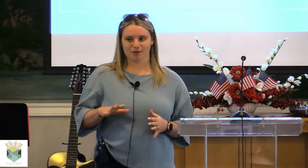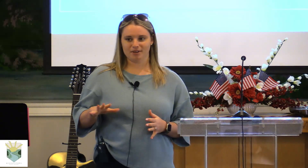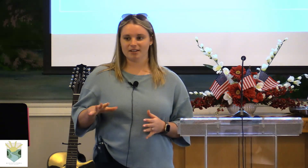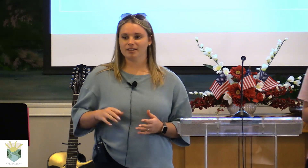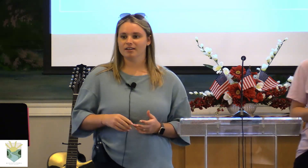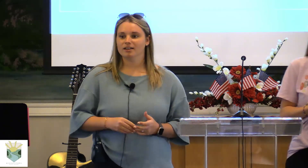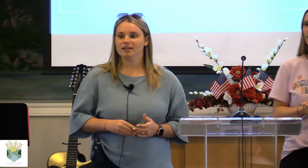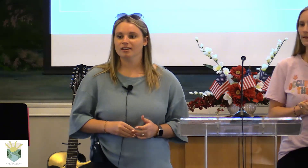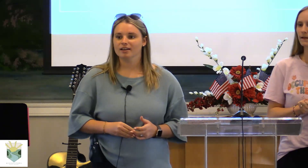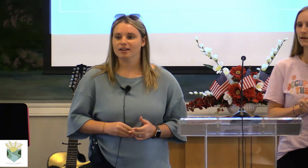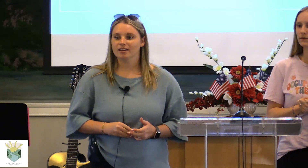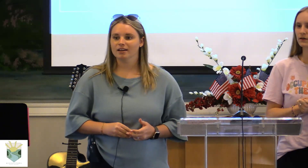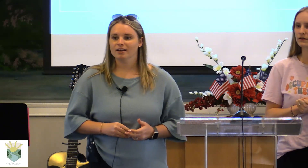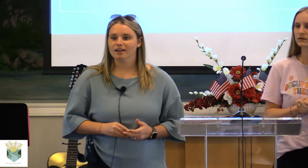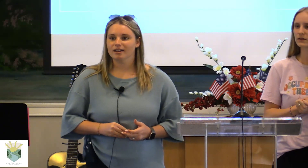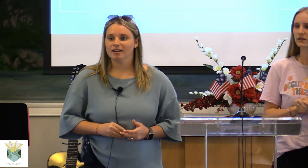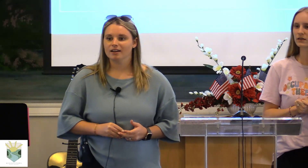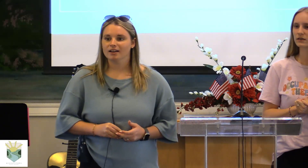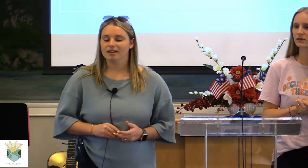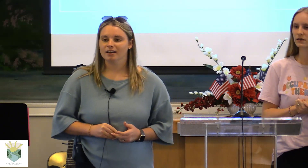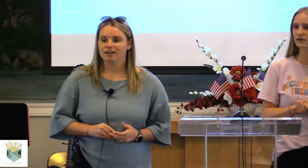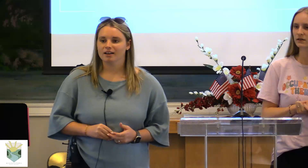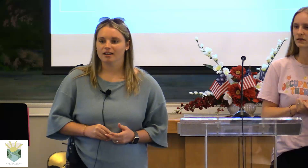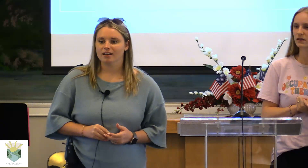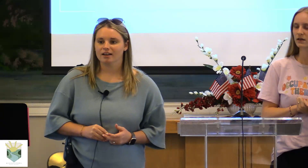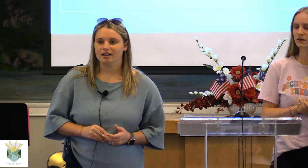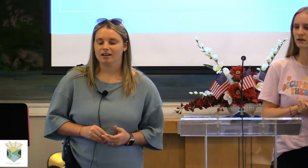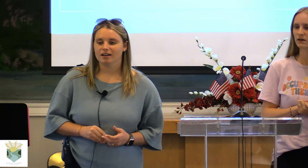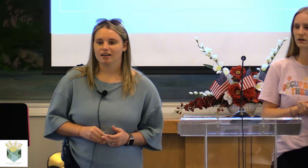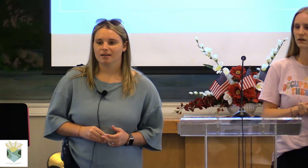it. You facing us, does it matter right or left